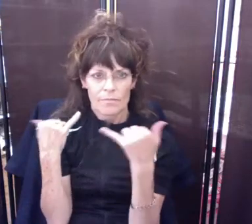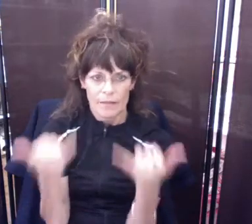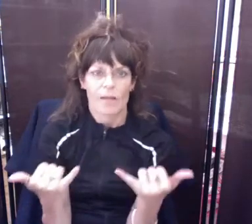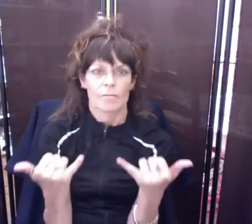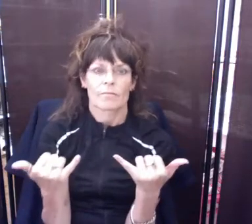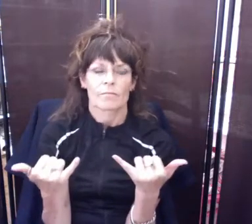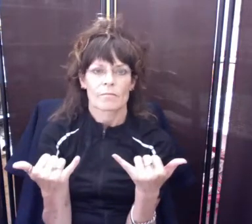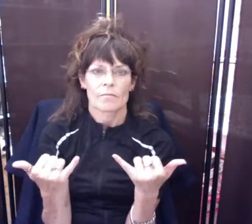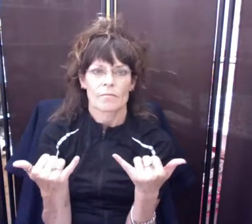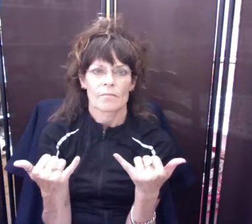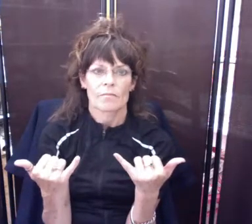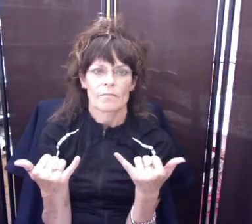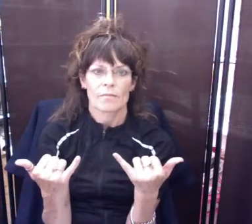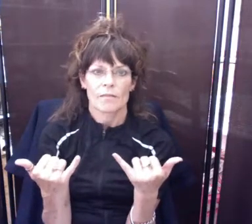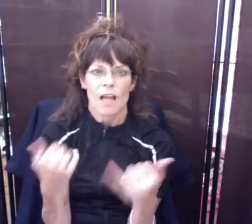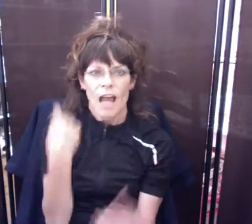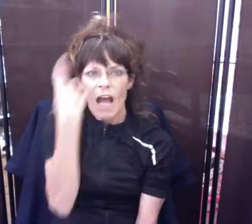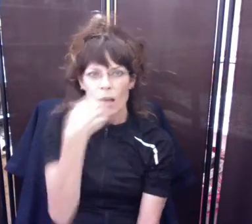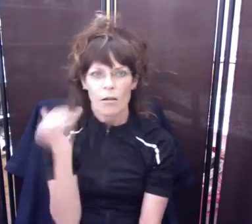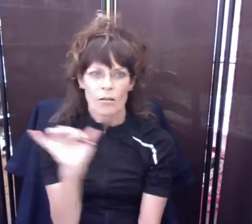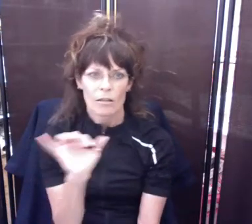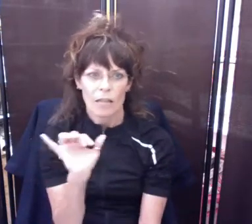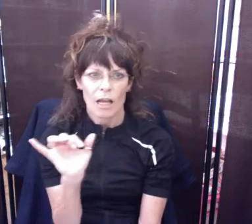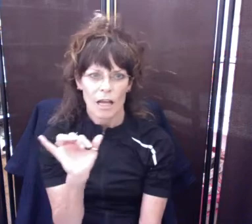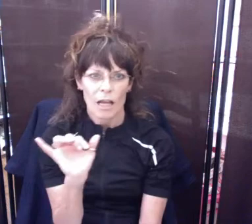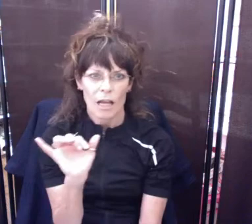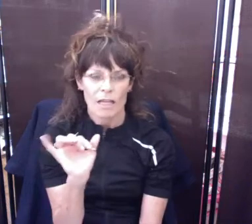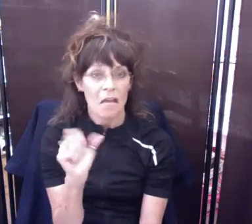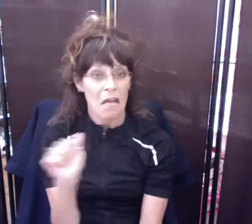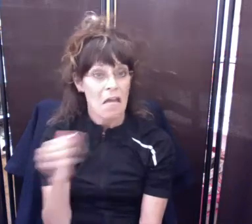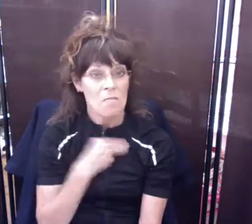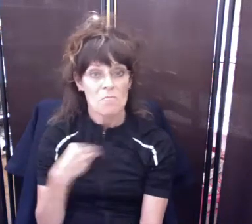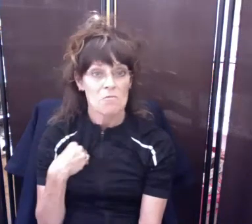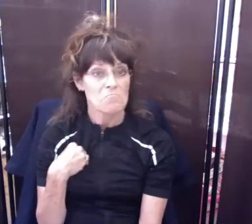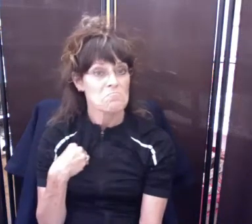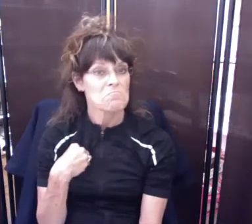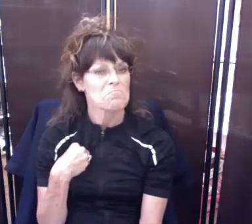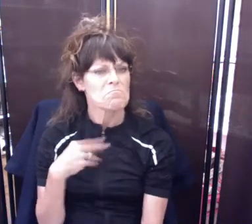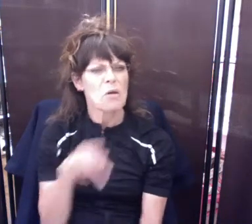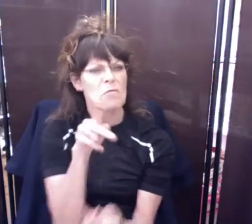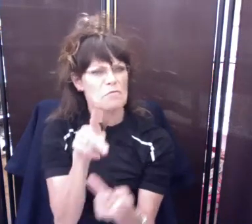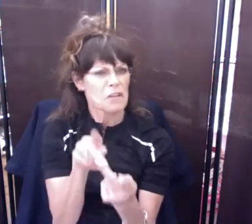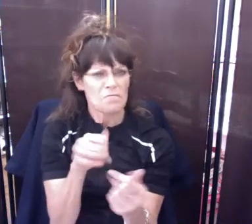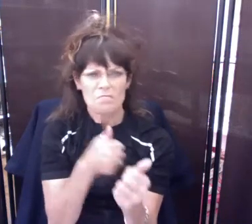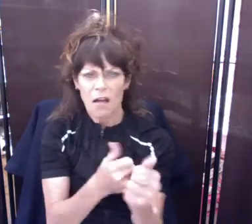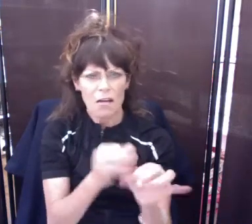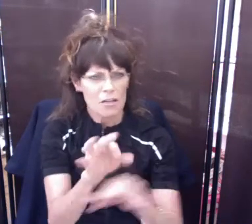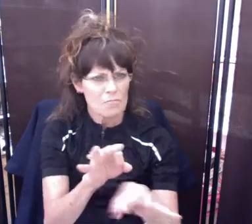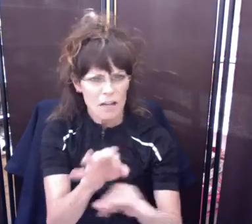from the outside, I looked like a great AA member doing everything an AA member should do. I mean, if you looked